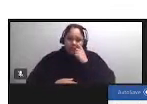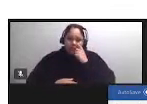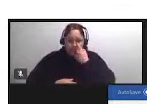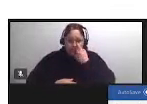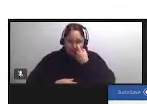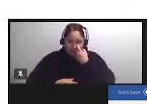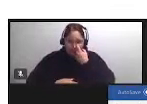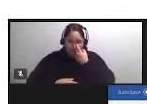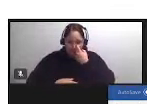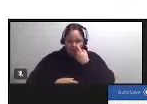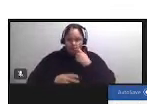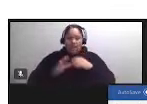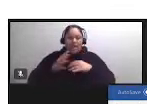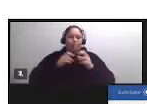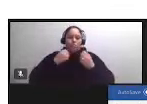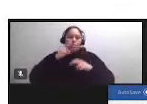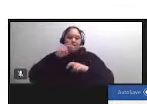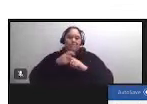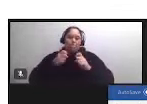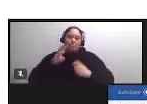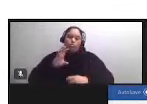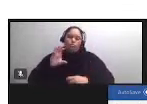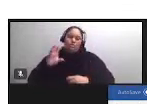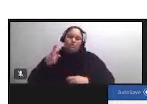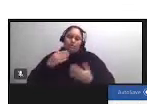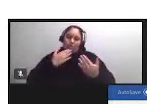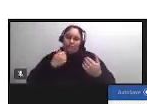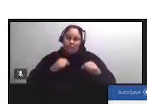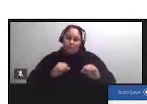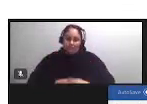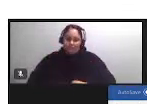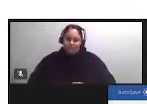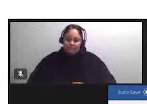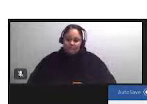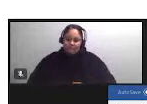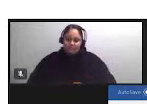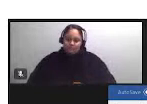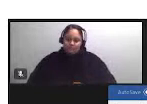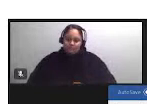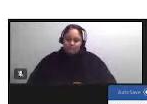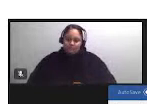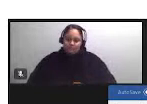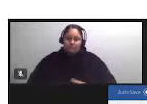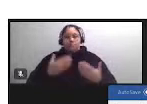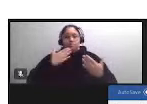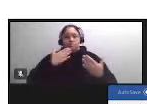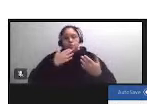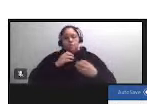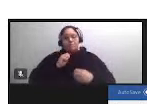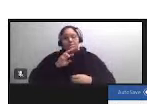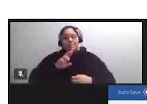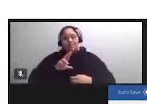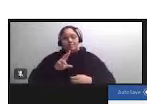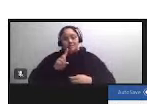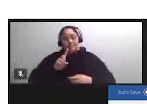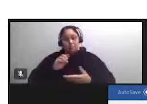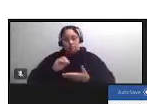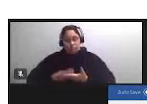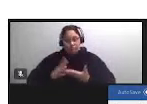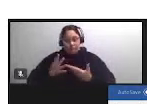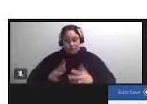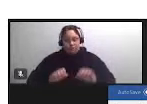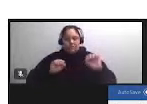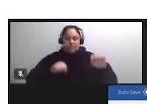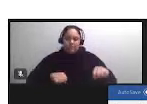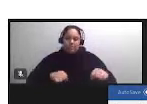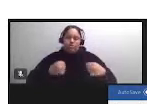we need from WCPP. Thank you, Chair. Thank you very much. Mr. Davids, you've got that? Yes,